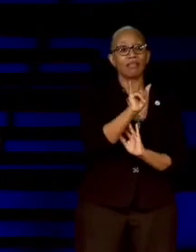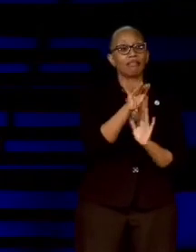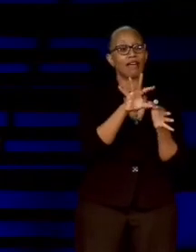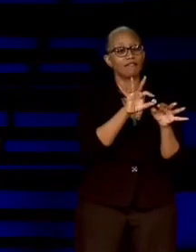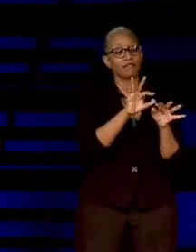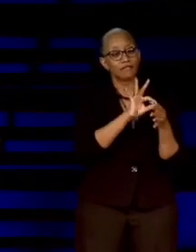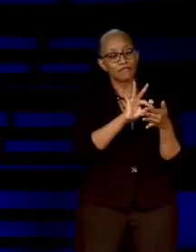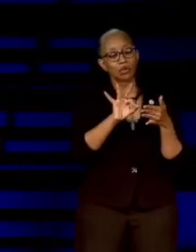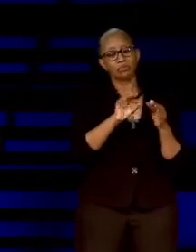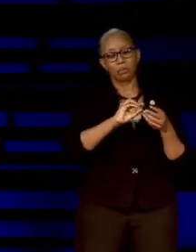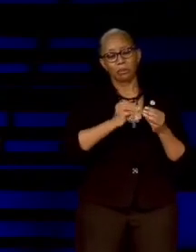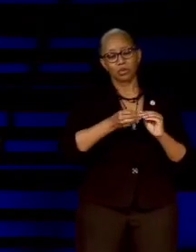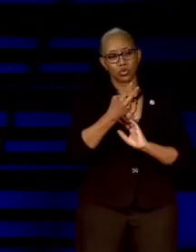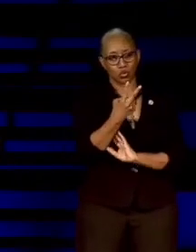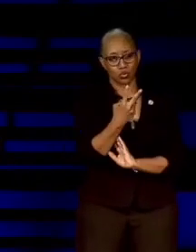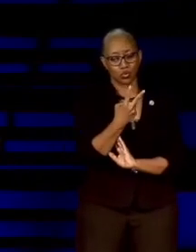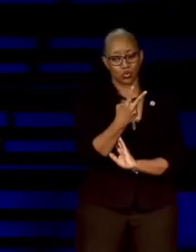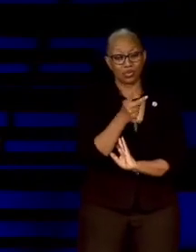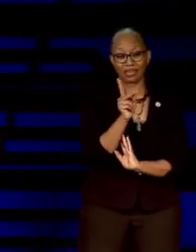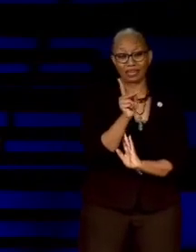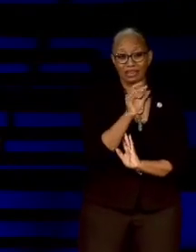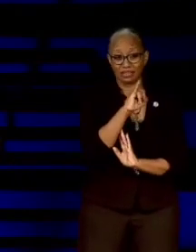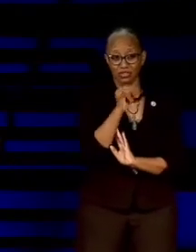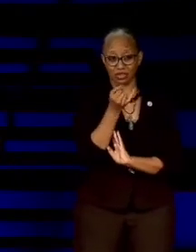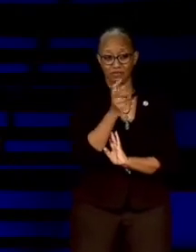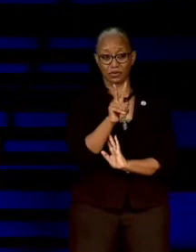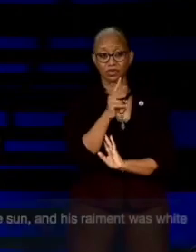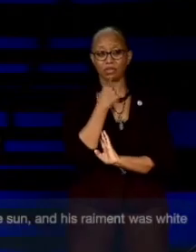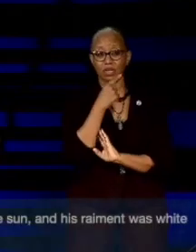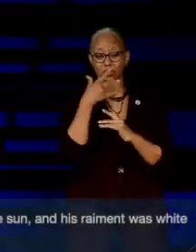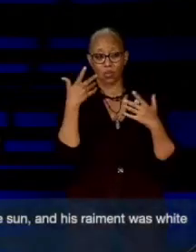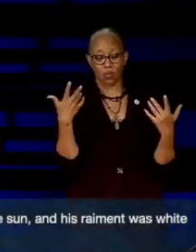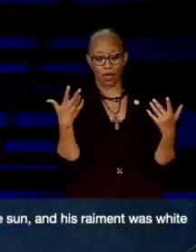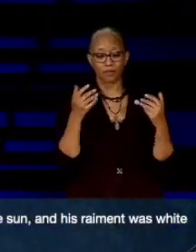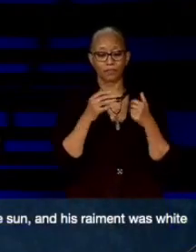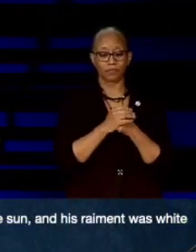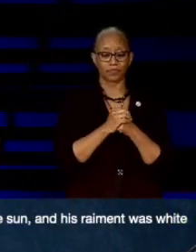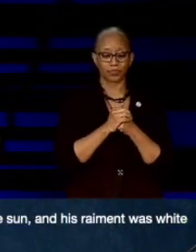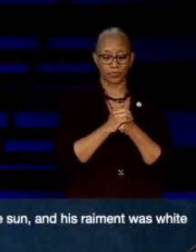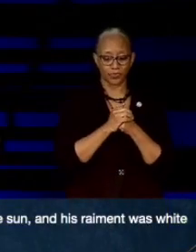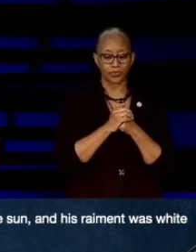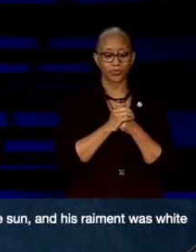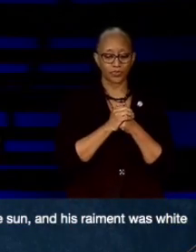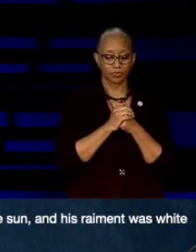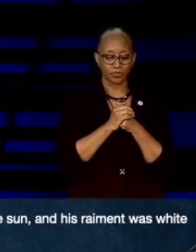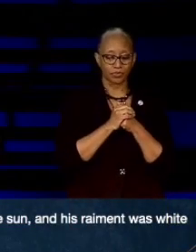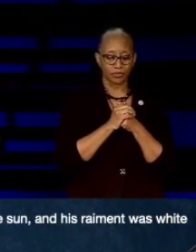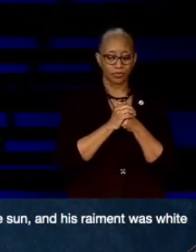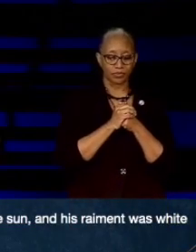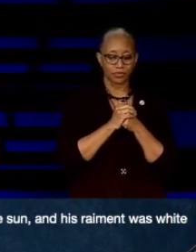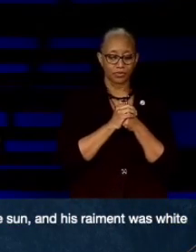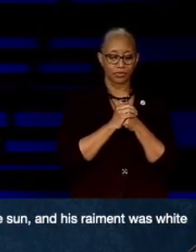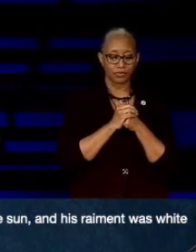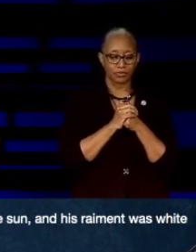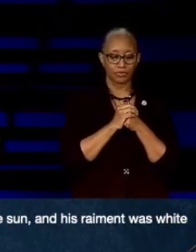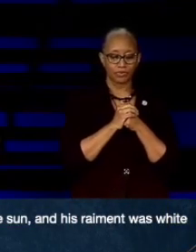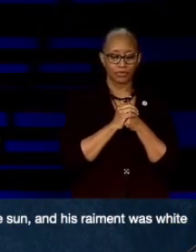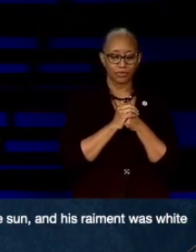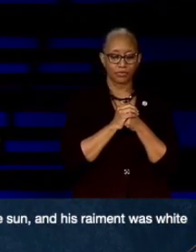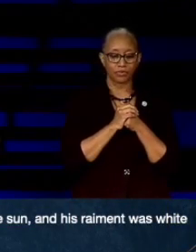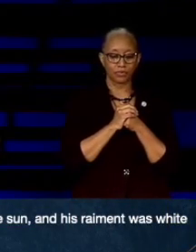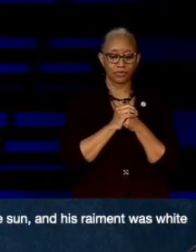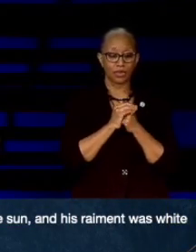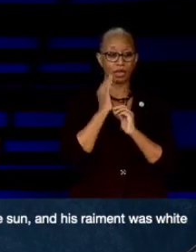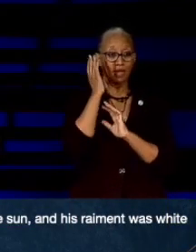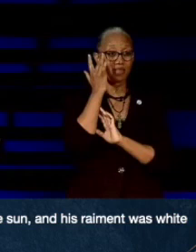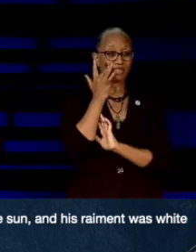number 2, the King James Version says, his face did shine